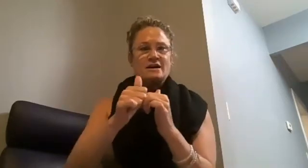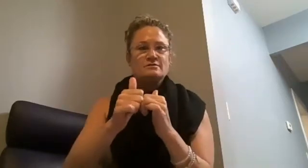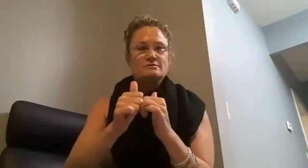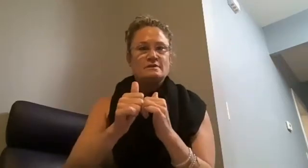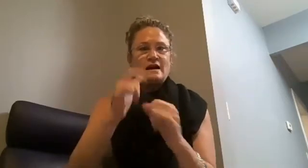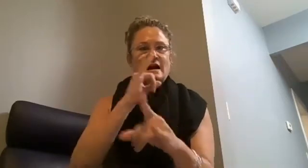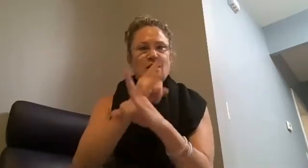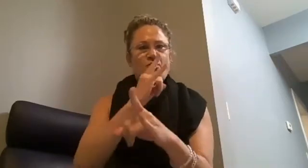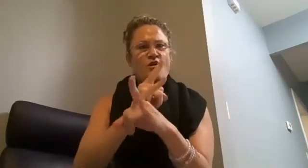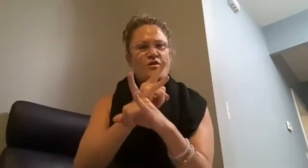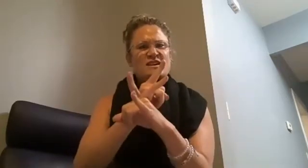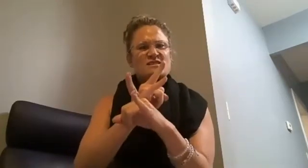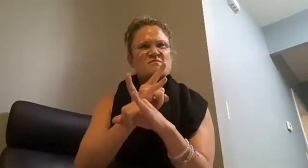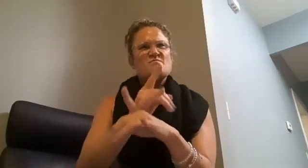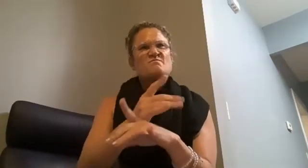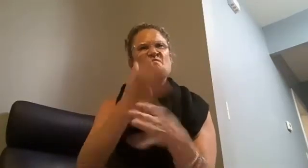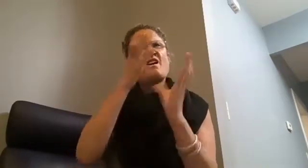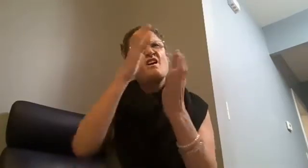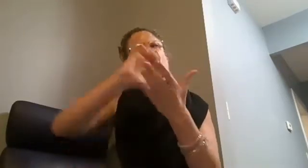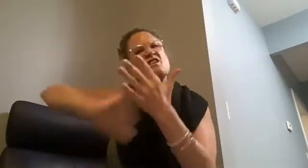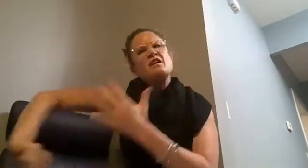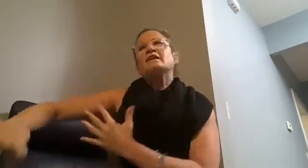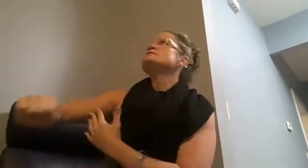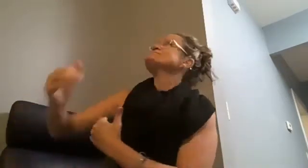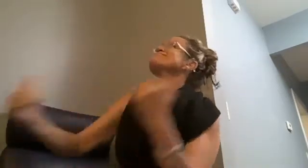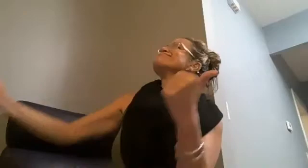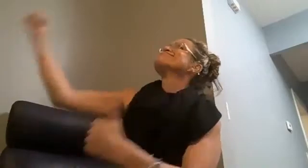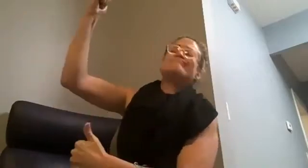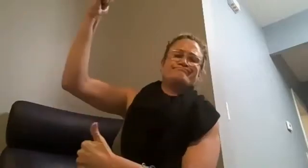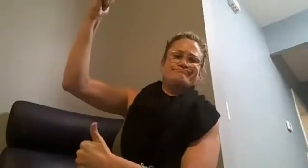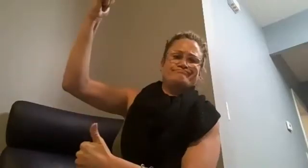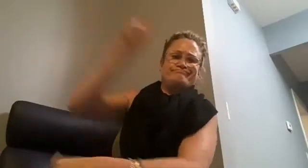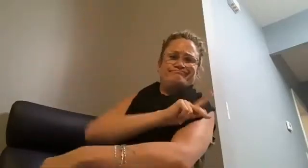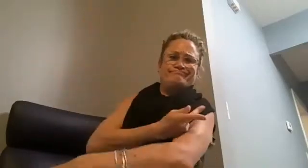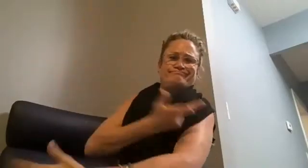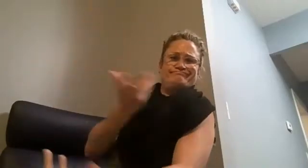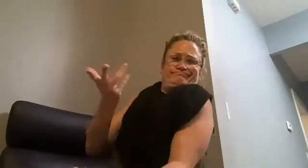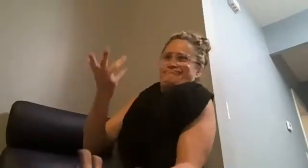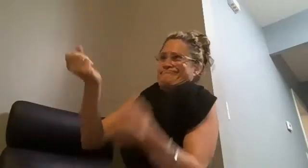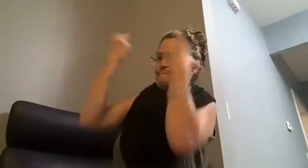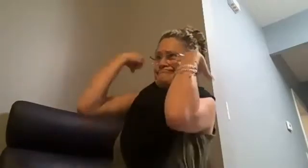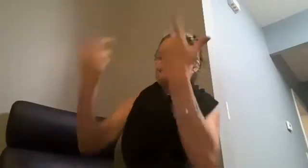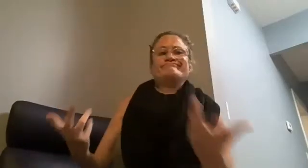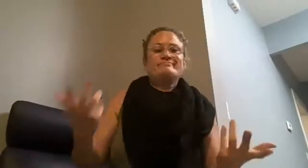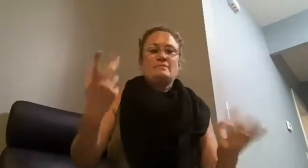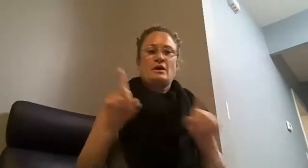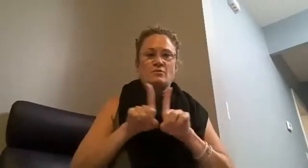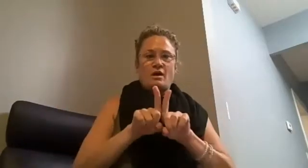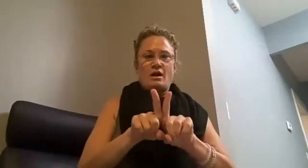personal relationship with a higher power, which was mostly going over my head at that moment. But as we're walking along the boardwalk, this other